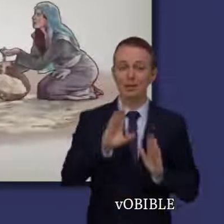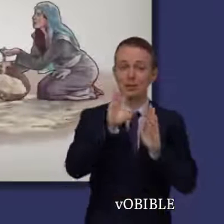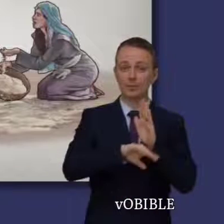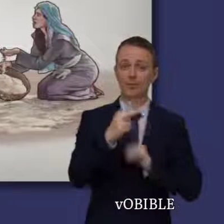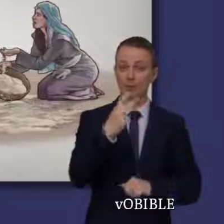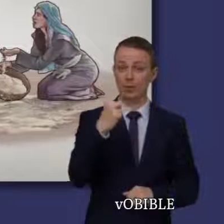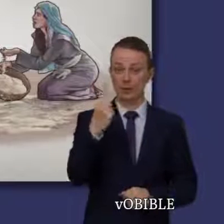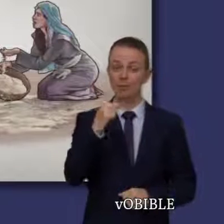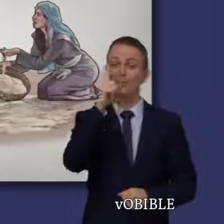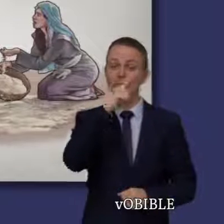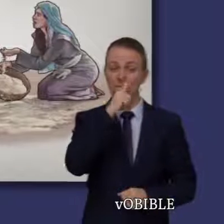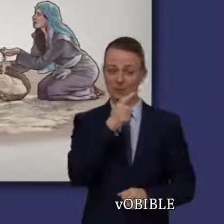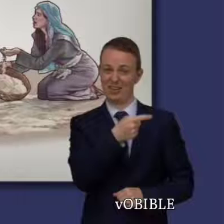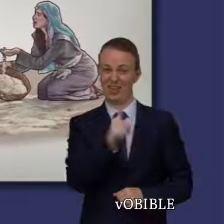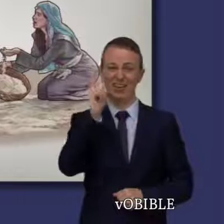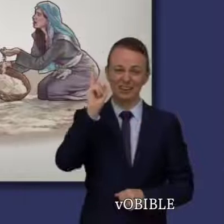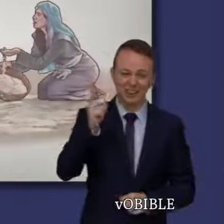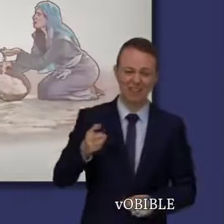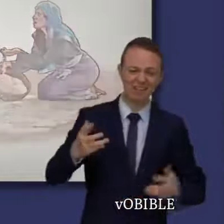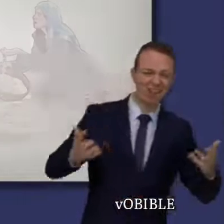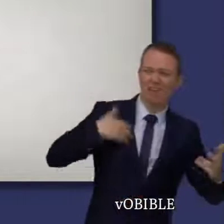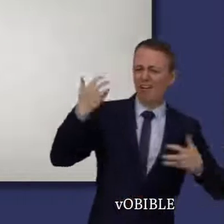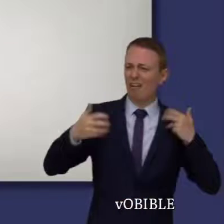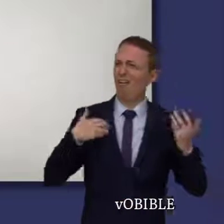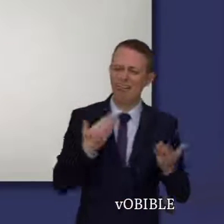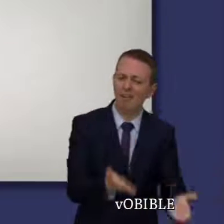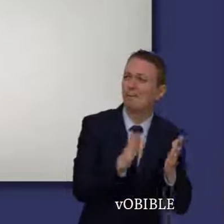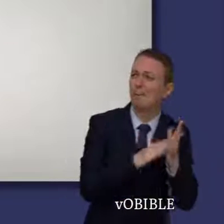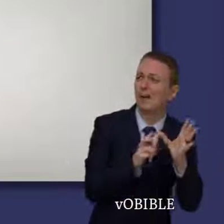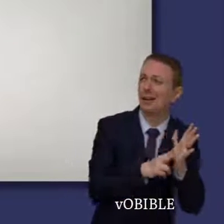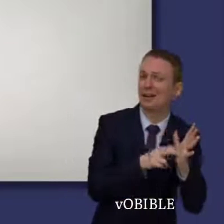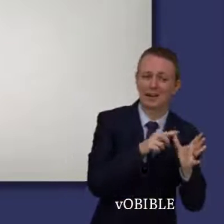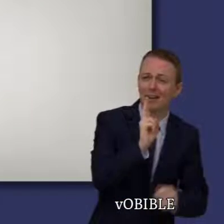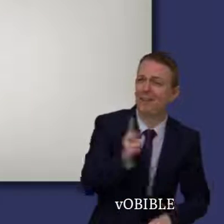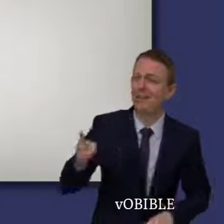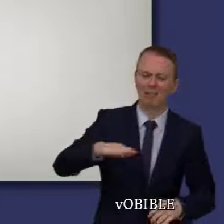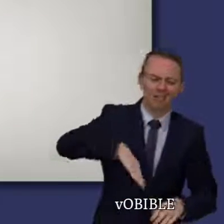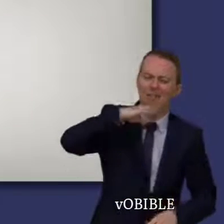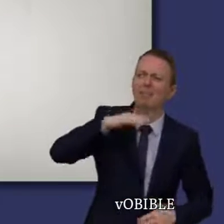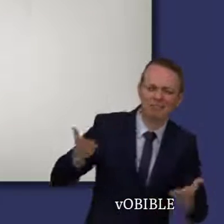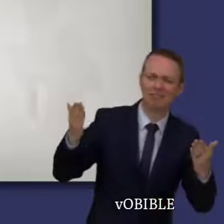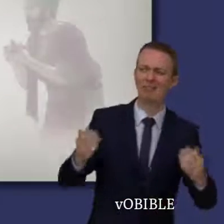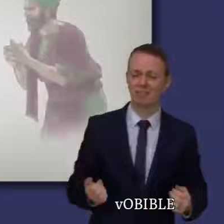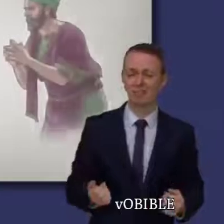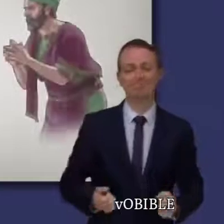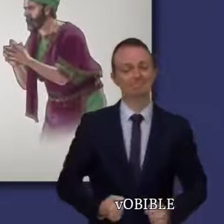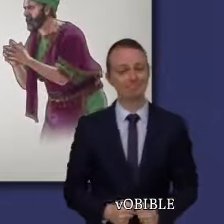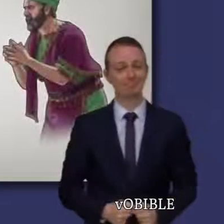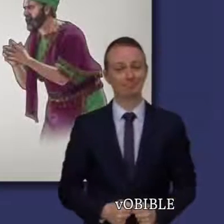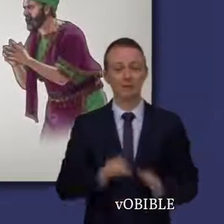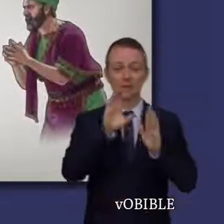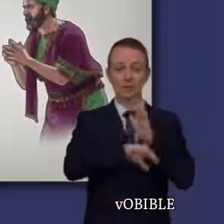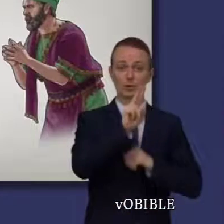complain about the manna, calling it contemptible bread. In chapters 22 to 24,